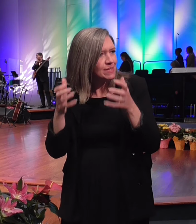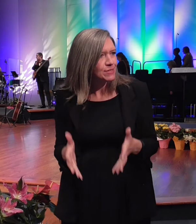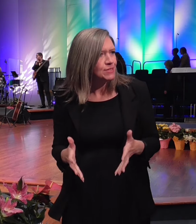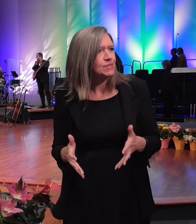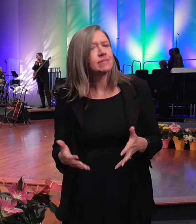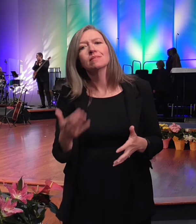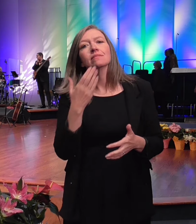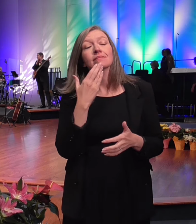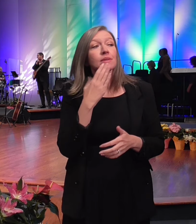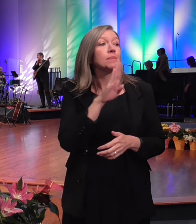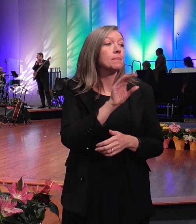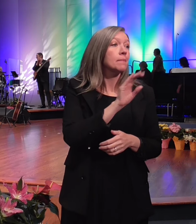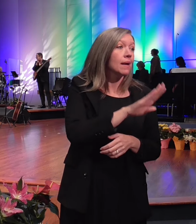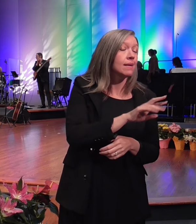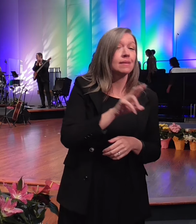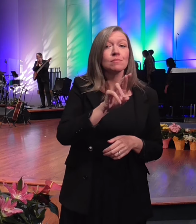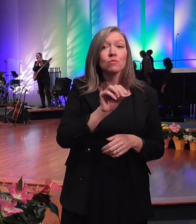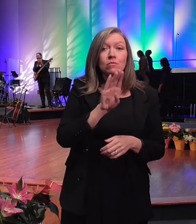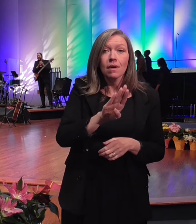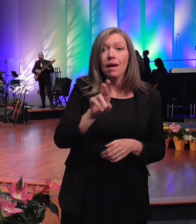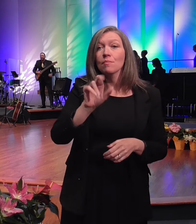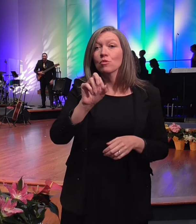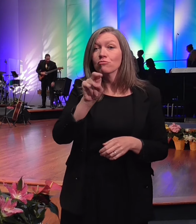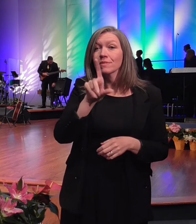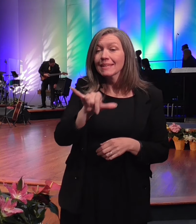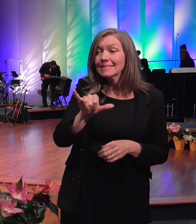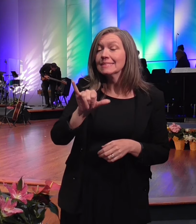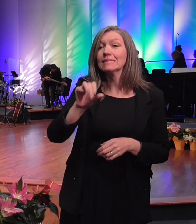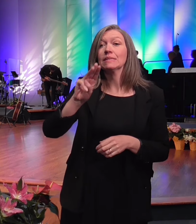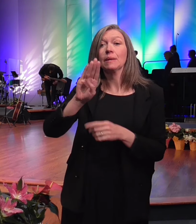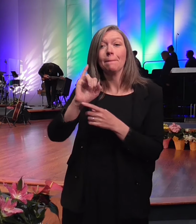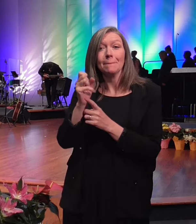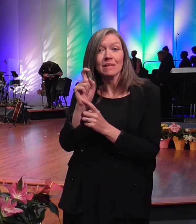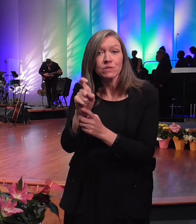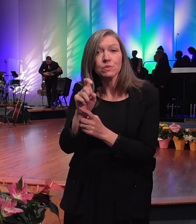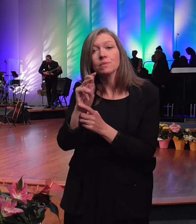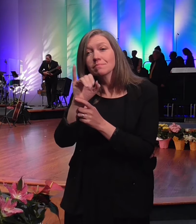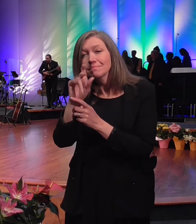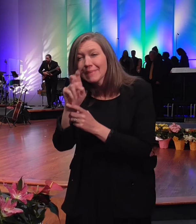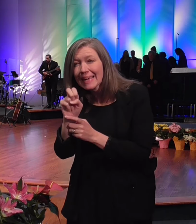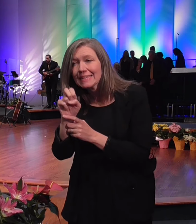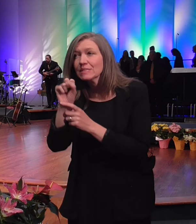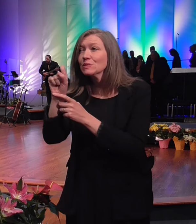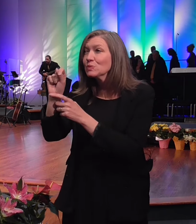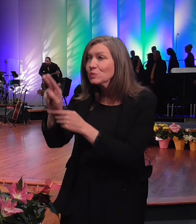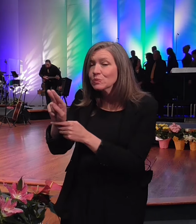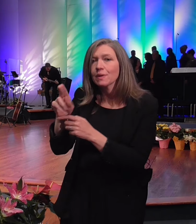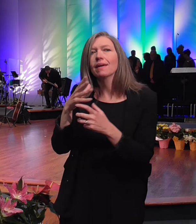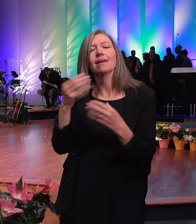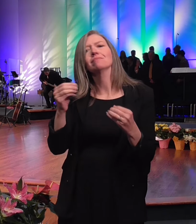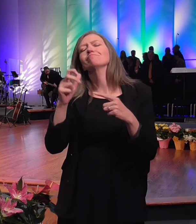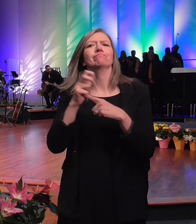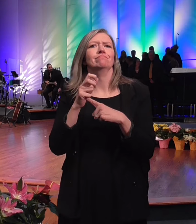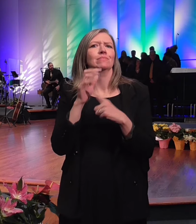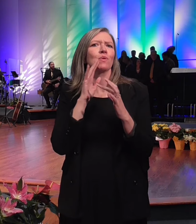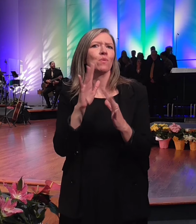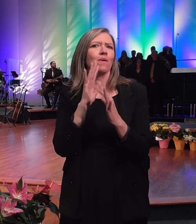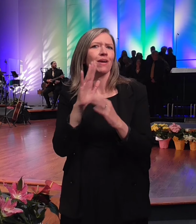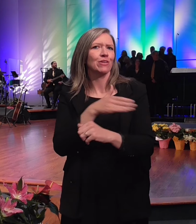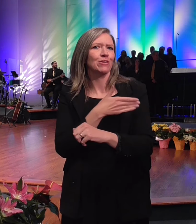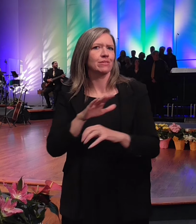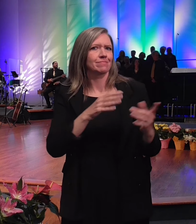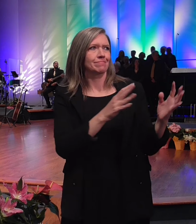Thank you, Bob, Rob, Randy, Bijou, Mike, and Stu. And our incredible choir is making their way on the stage right now, directed by